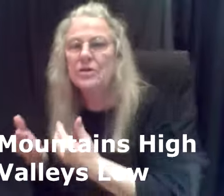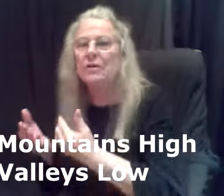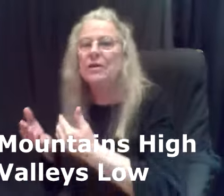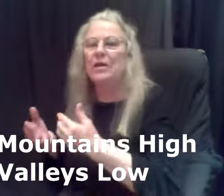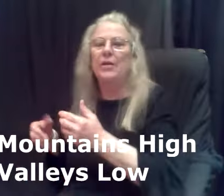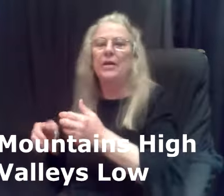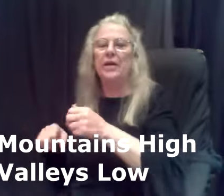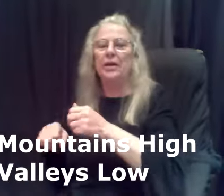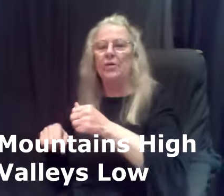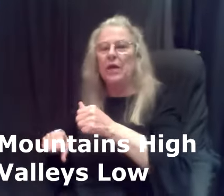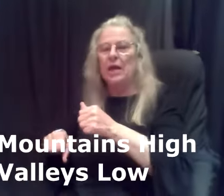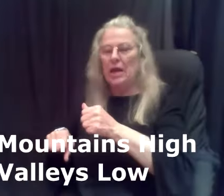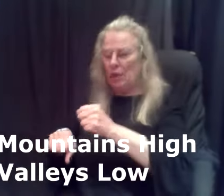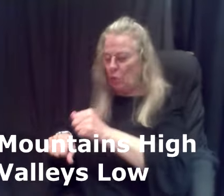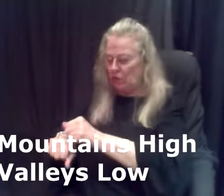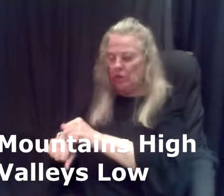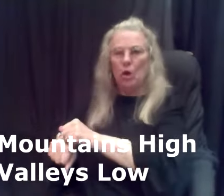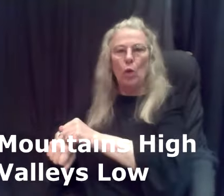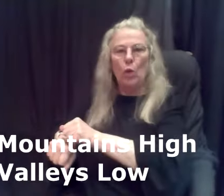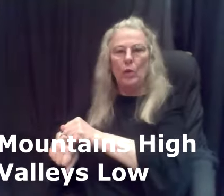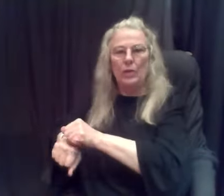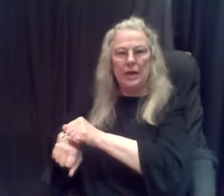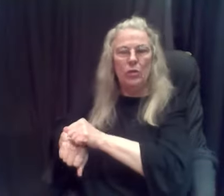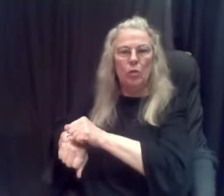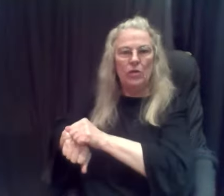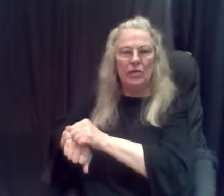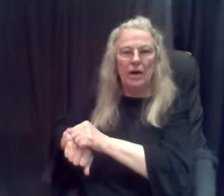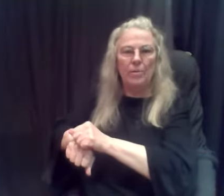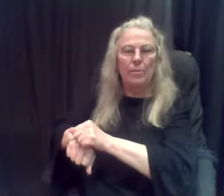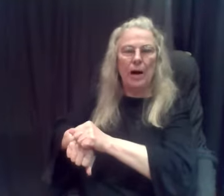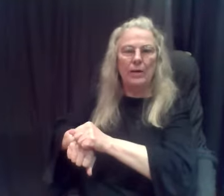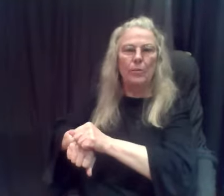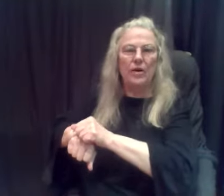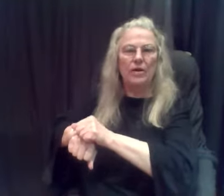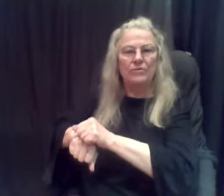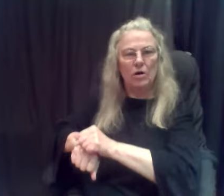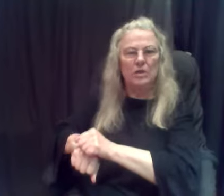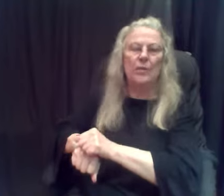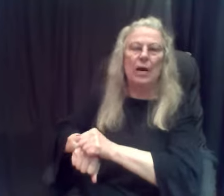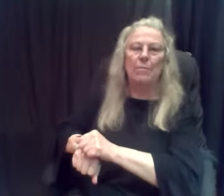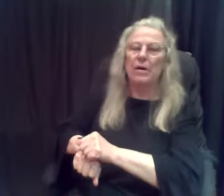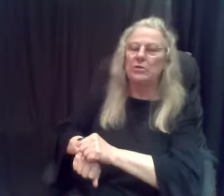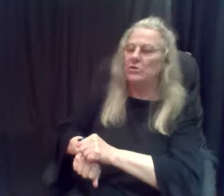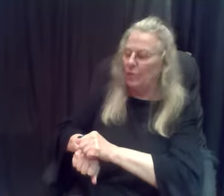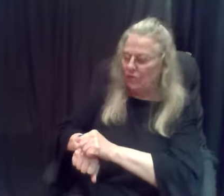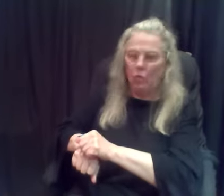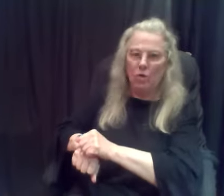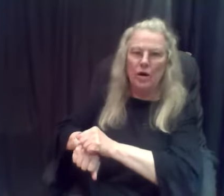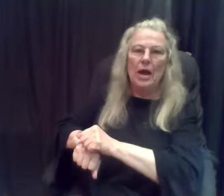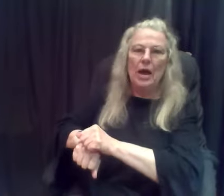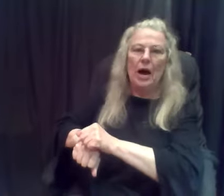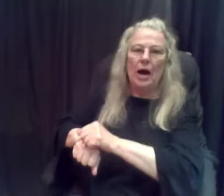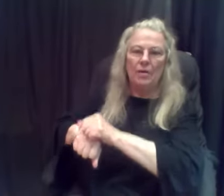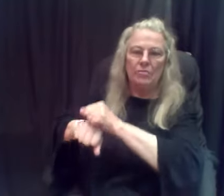little bit here, in which we begin with the bottom. We have talked about mountains before,